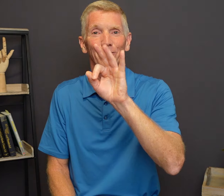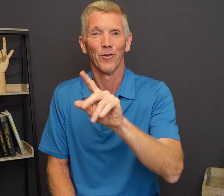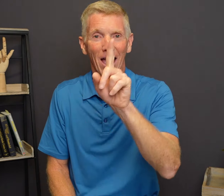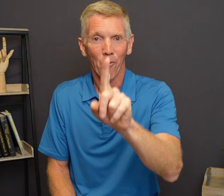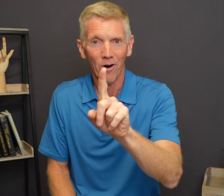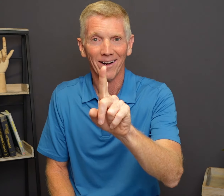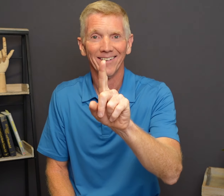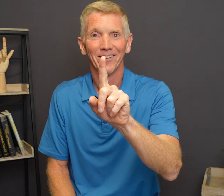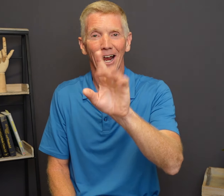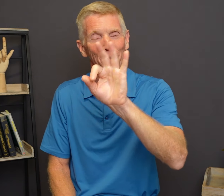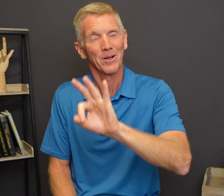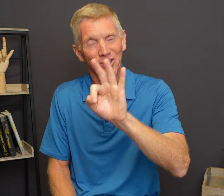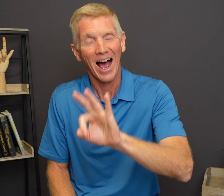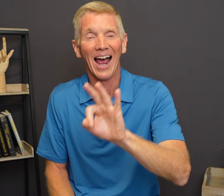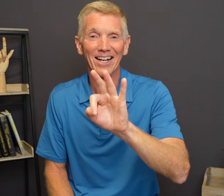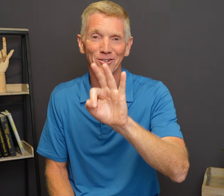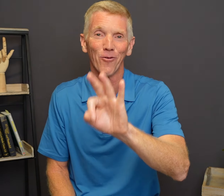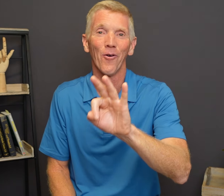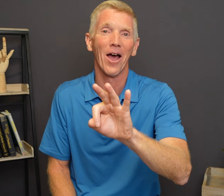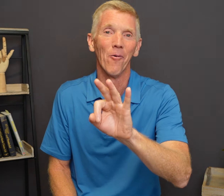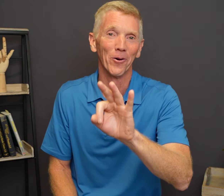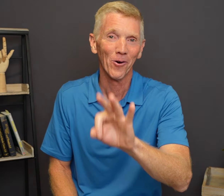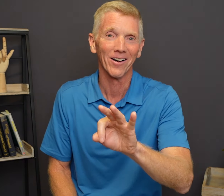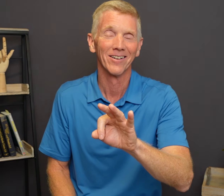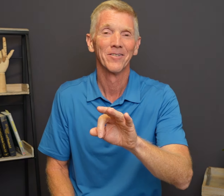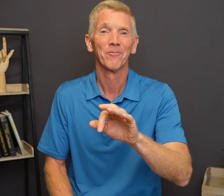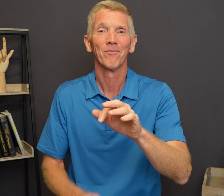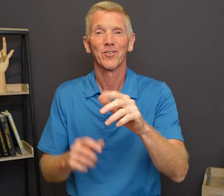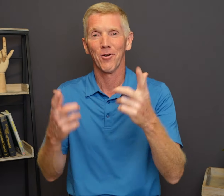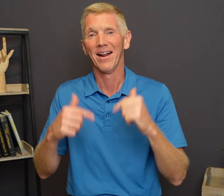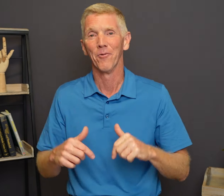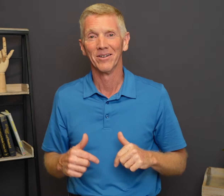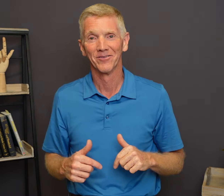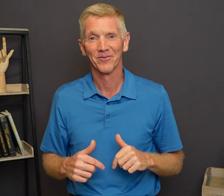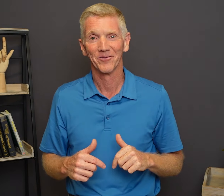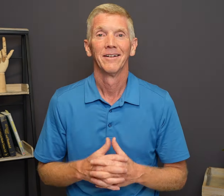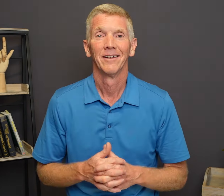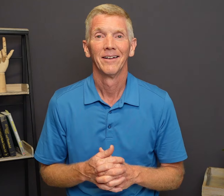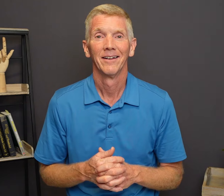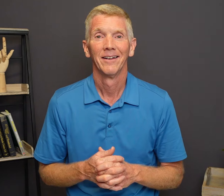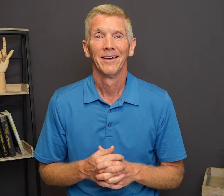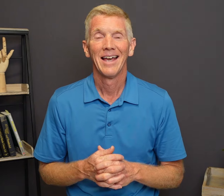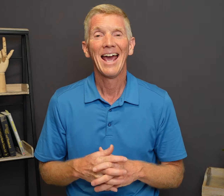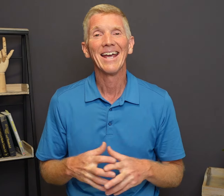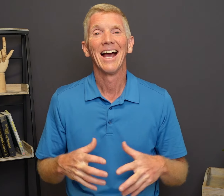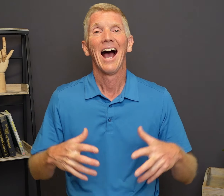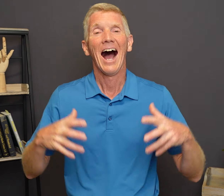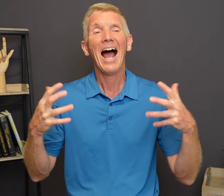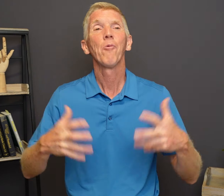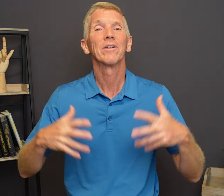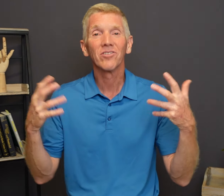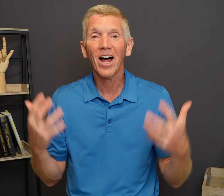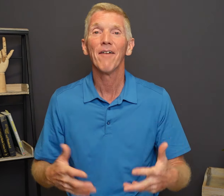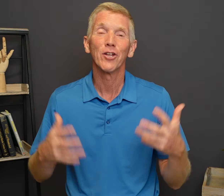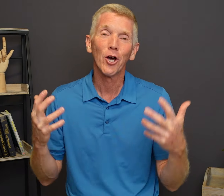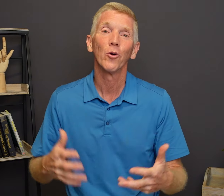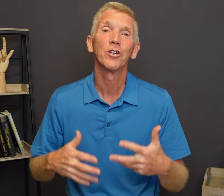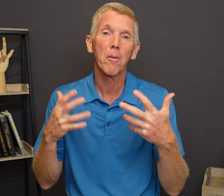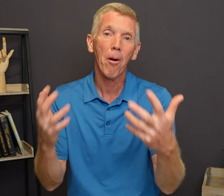that one. Okay. 3 signs for that one word. Let's try another one. Hey, I would love to go to the